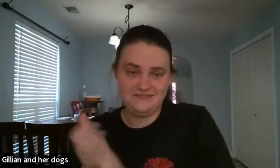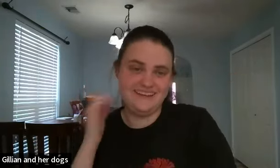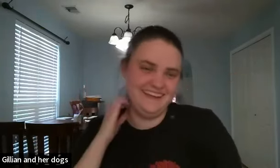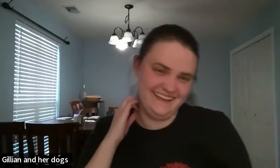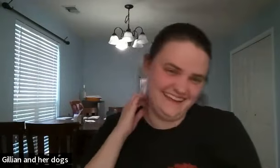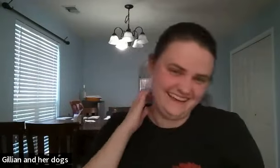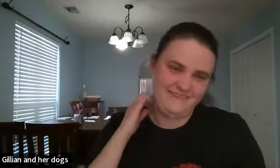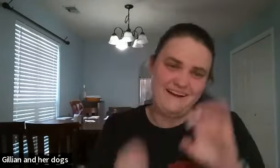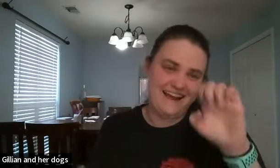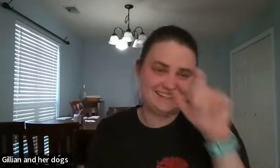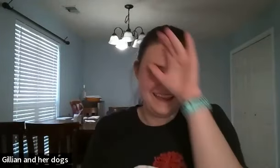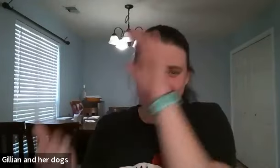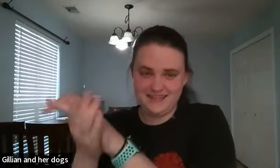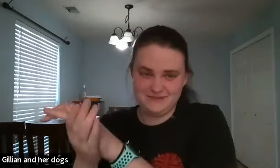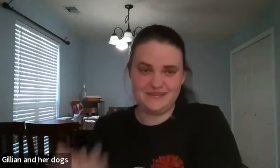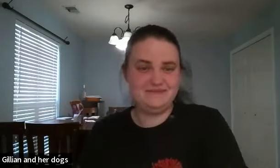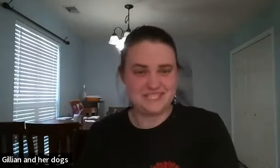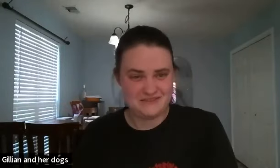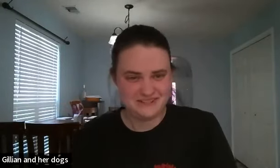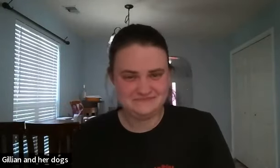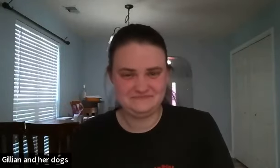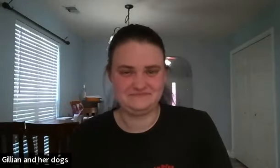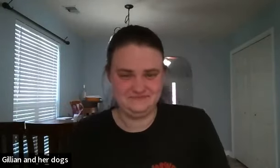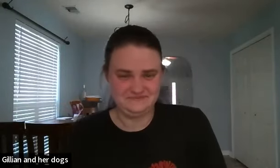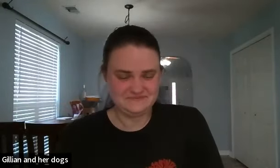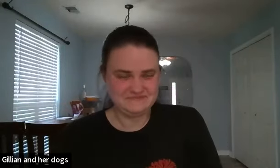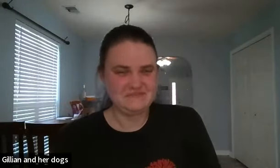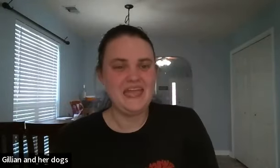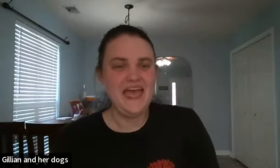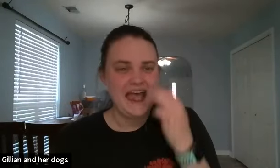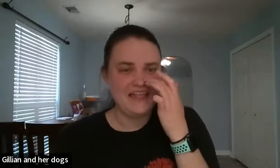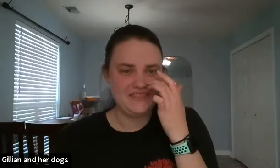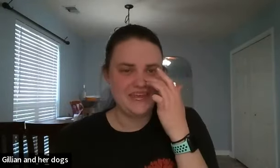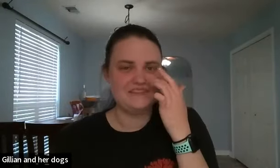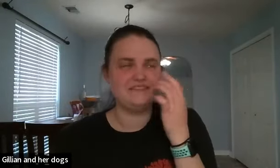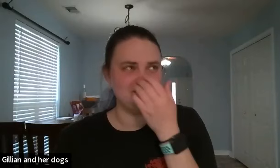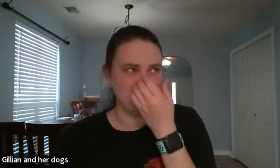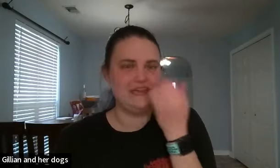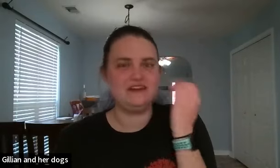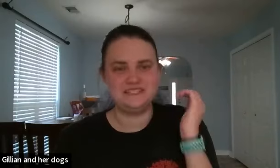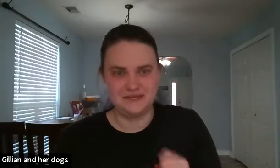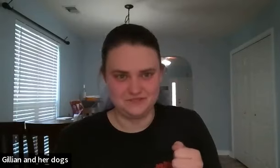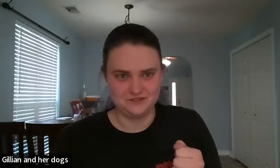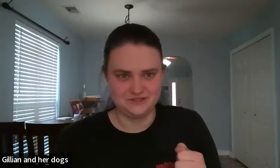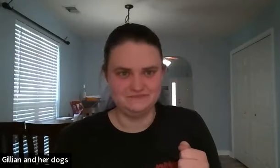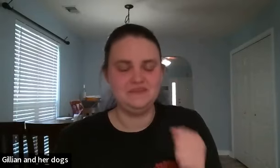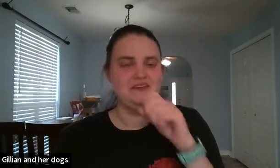ex-wife or our ex-husband, whichever. And then I think this is when we hit our stepchildren